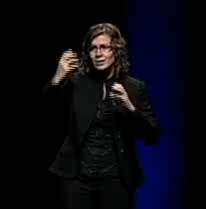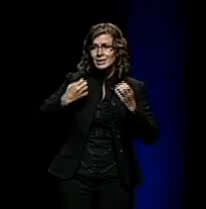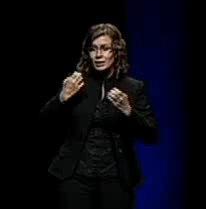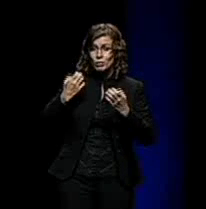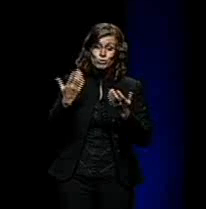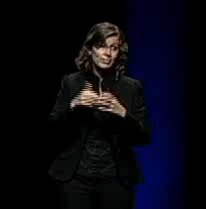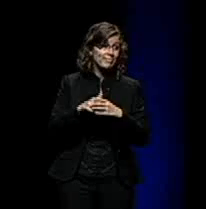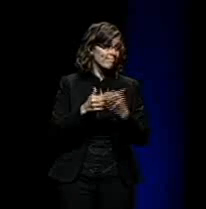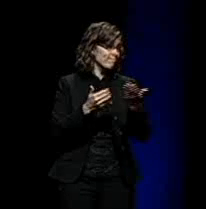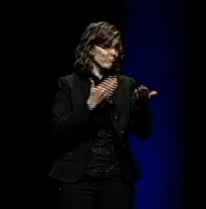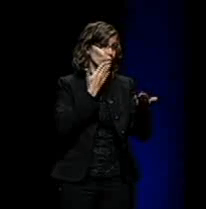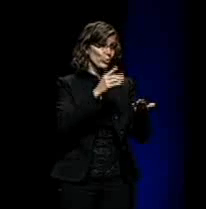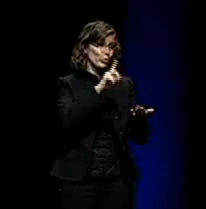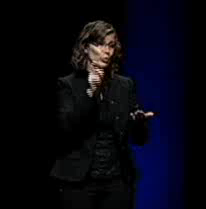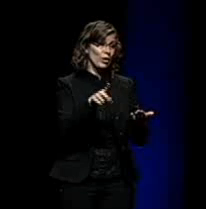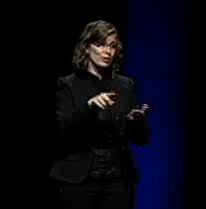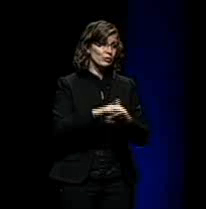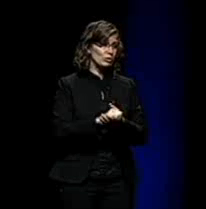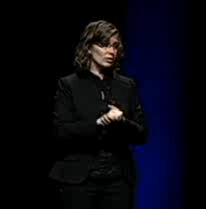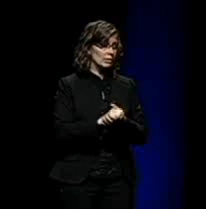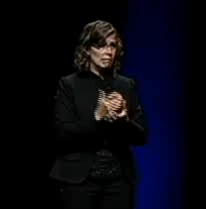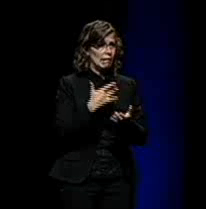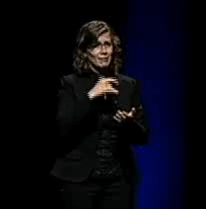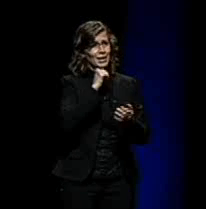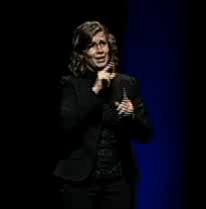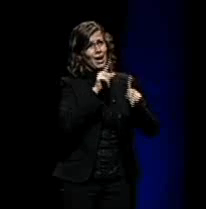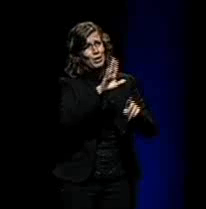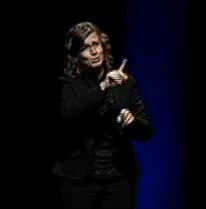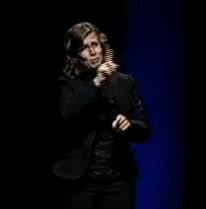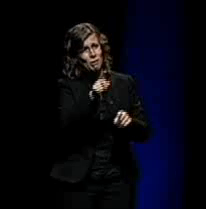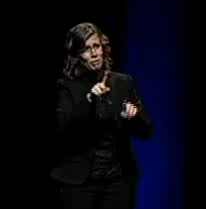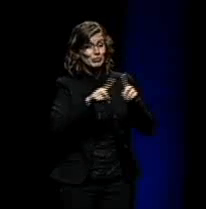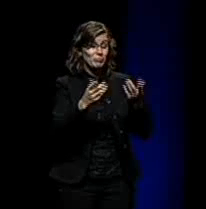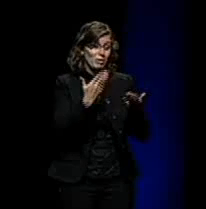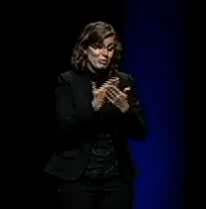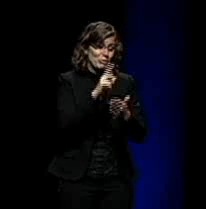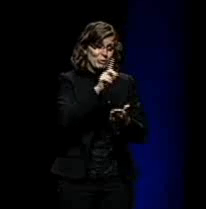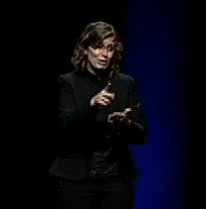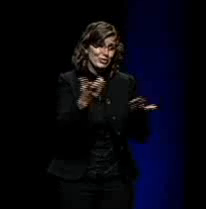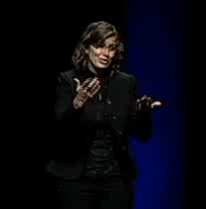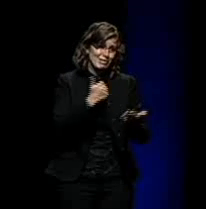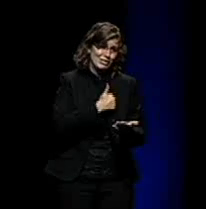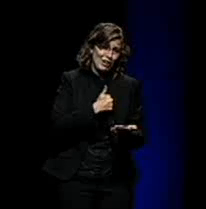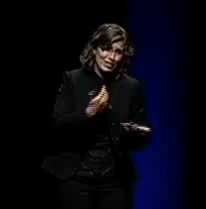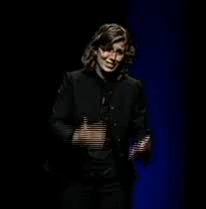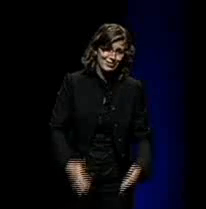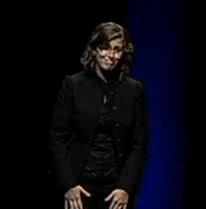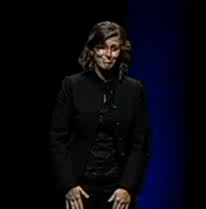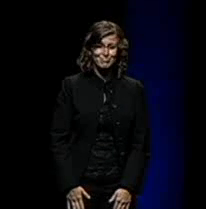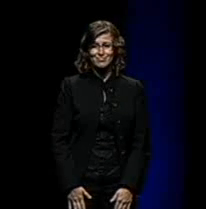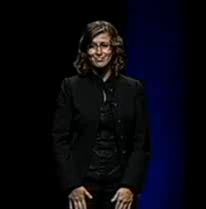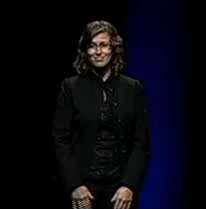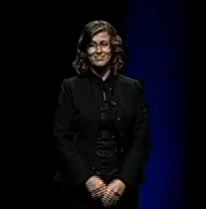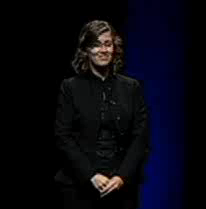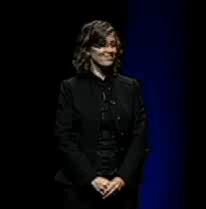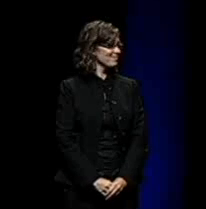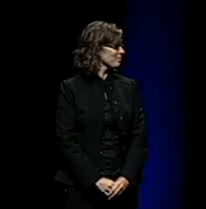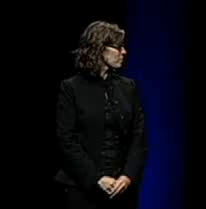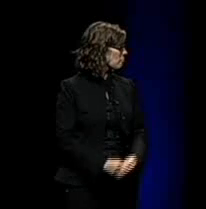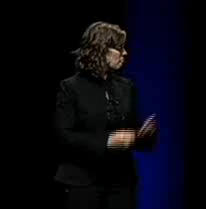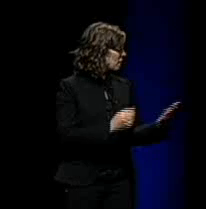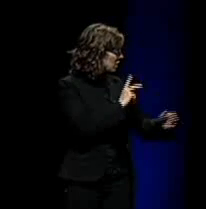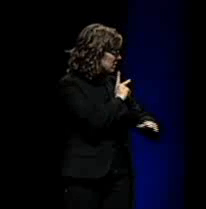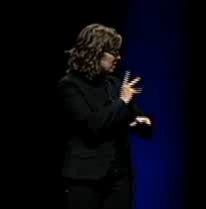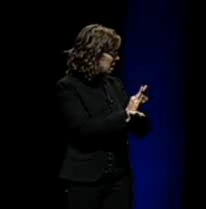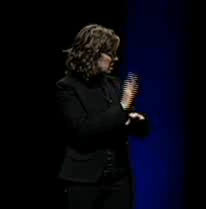That was a great question, and I didn't answer it. I'm sorry. You're going to wrap up,